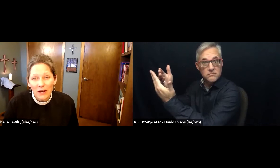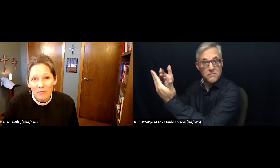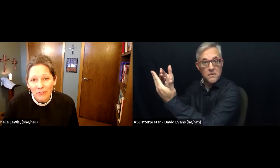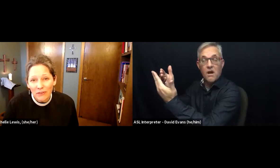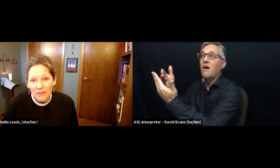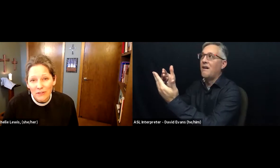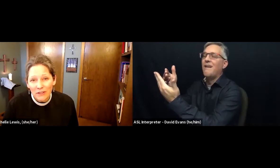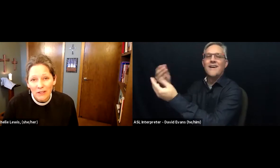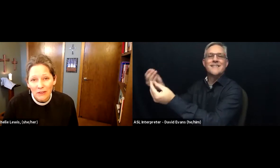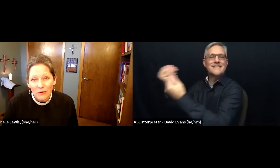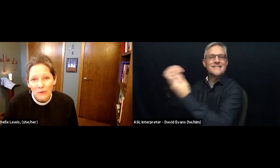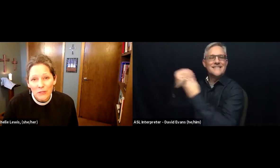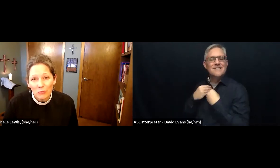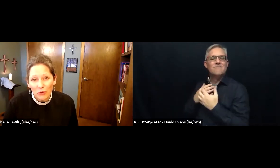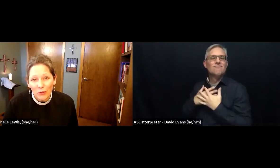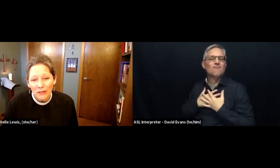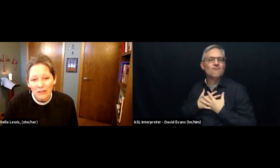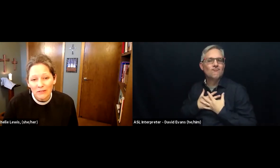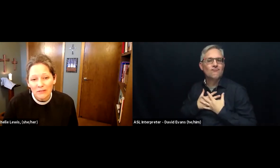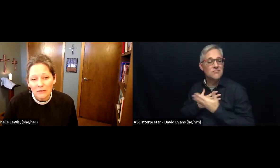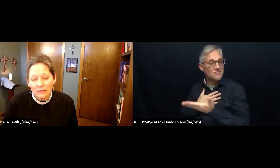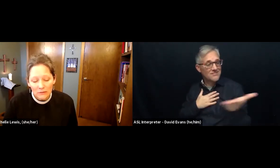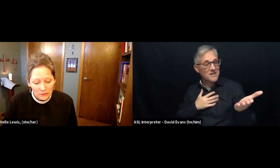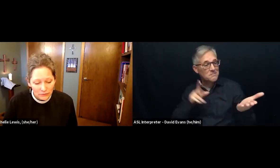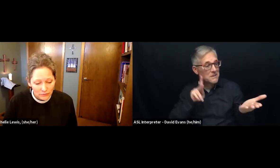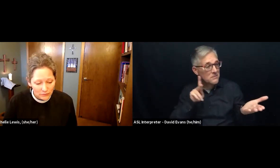to comfort those who mourn.